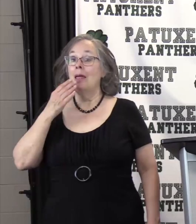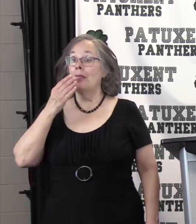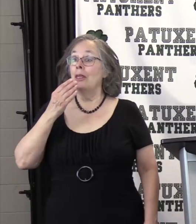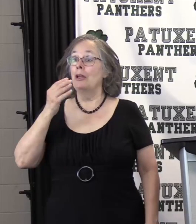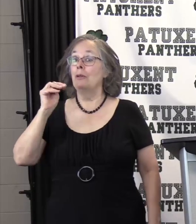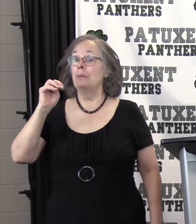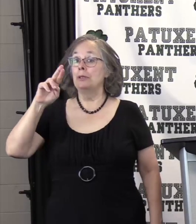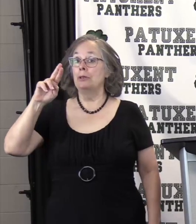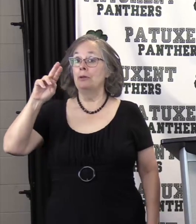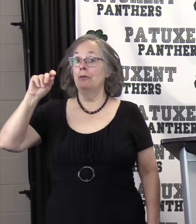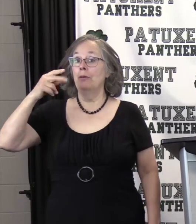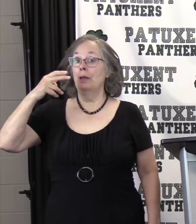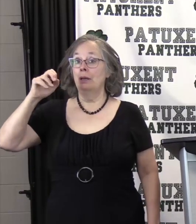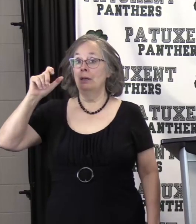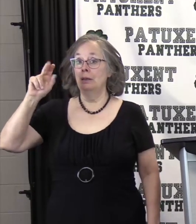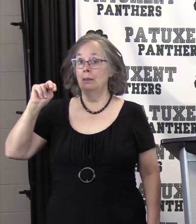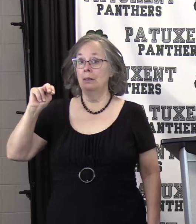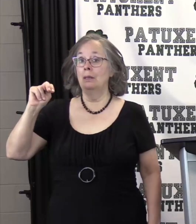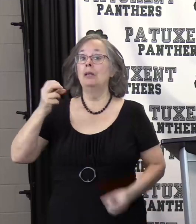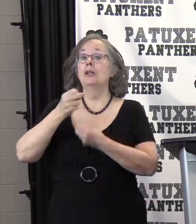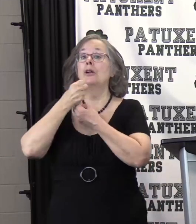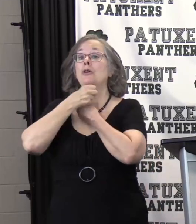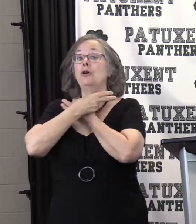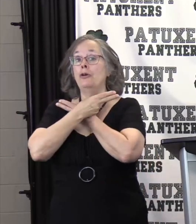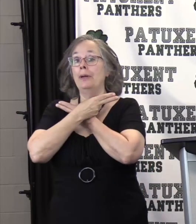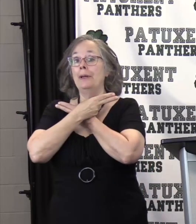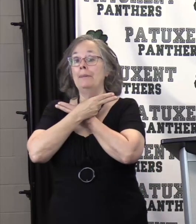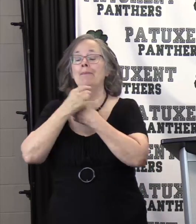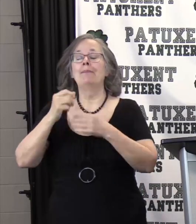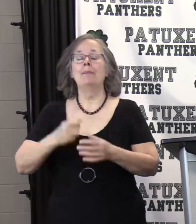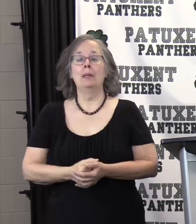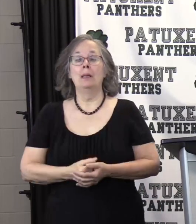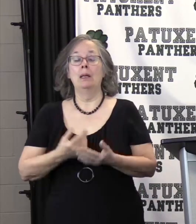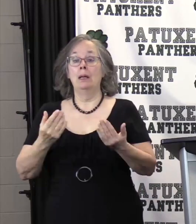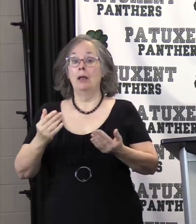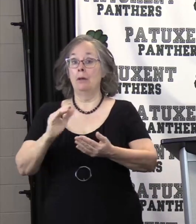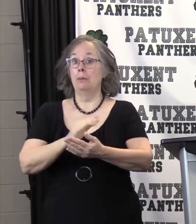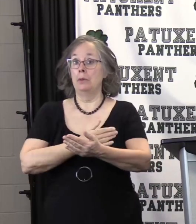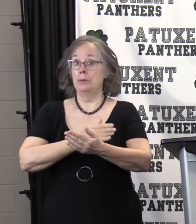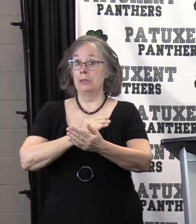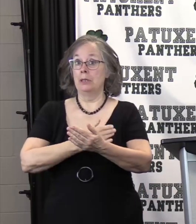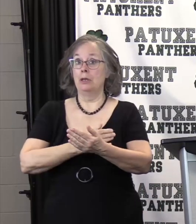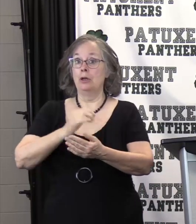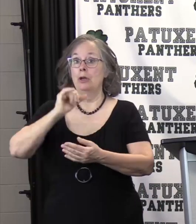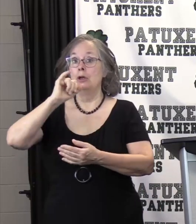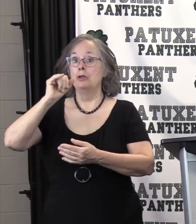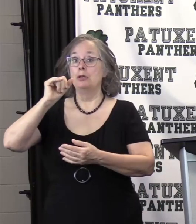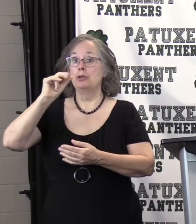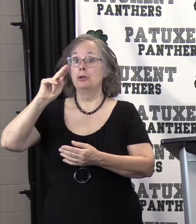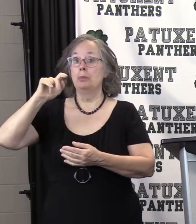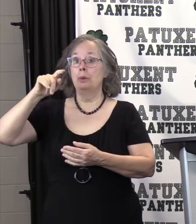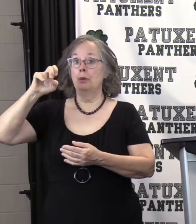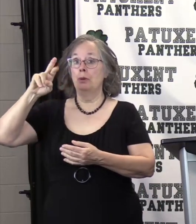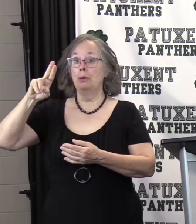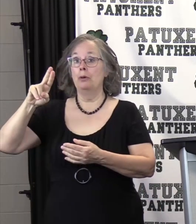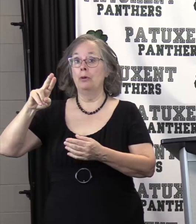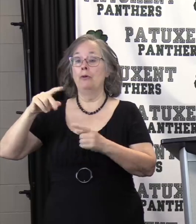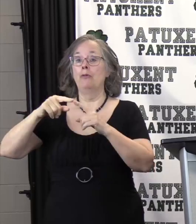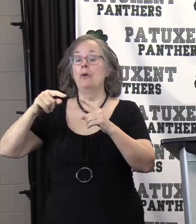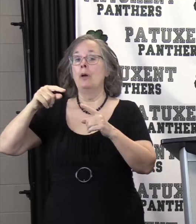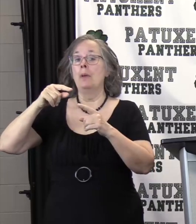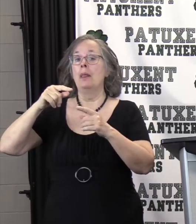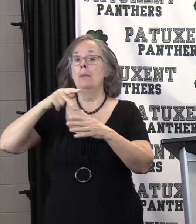Thank you, Mr. Phelan and Dr. Curry. We will now have a musical selection, Jupiter from the Planets, performed by